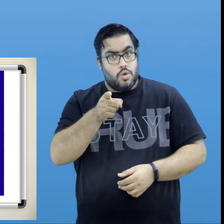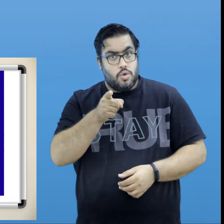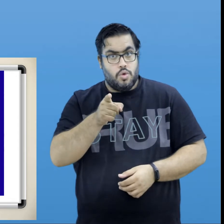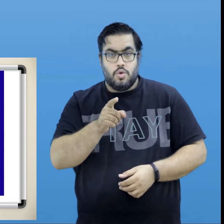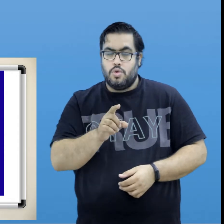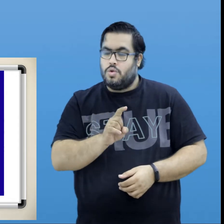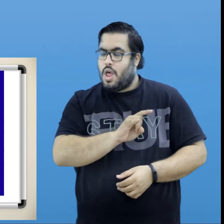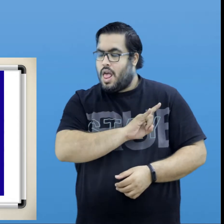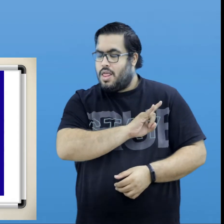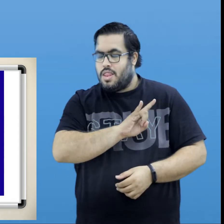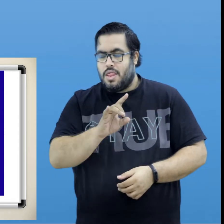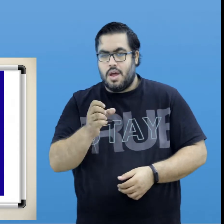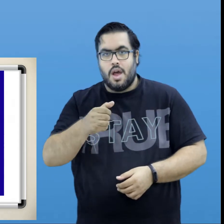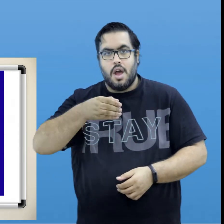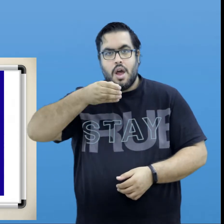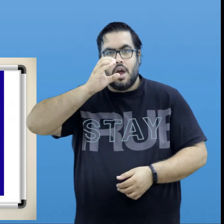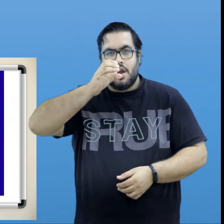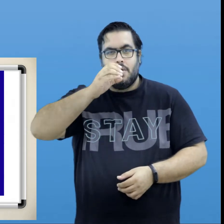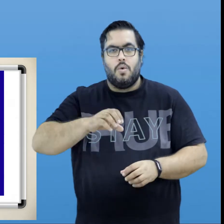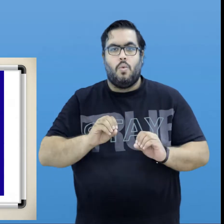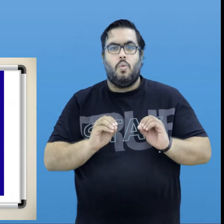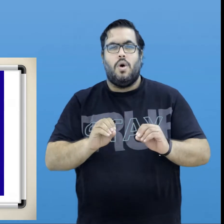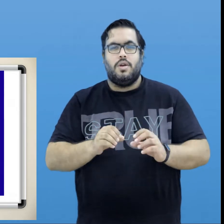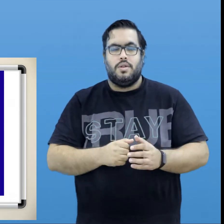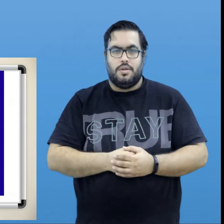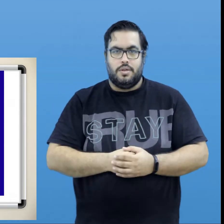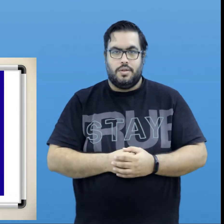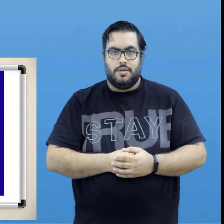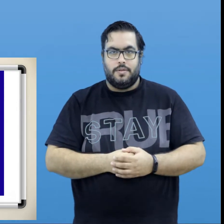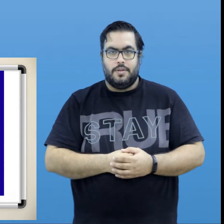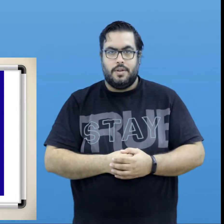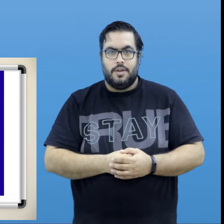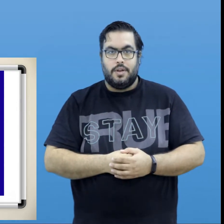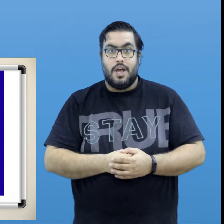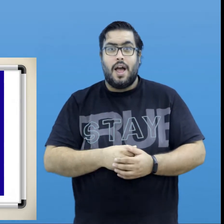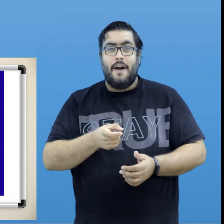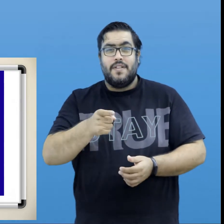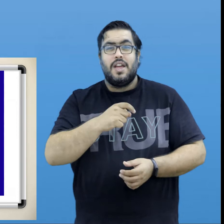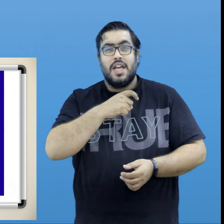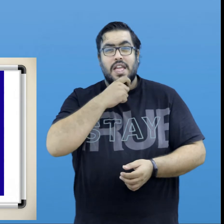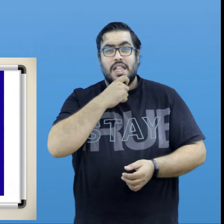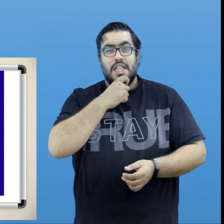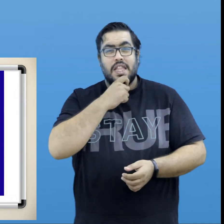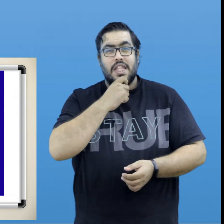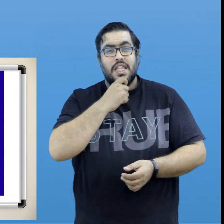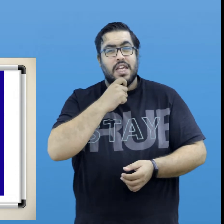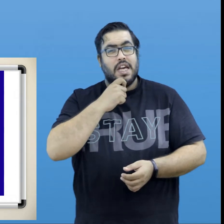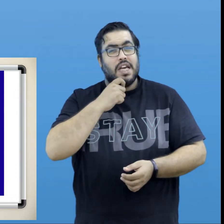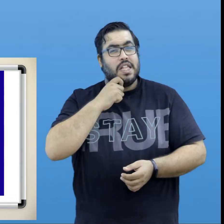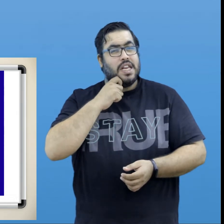as it dehydrates the body. So what does dehydrates mean here?